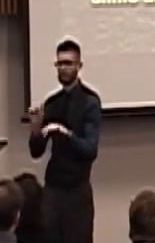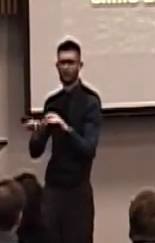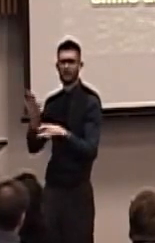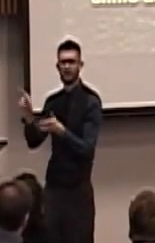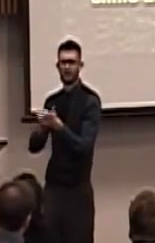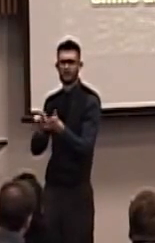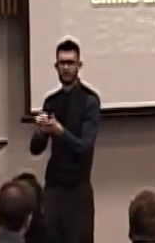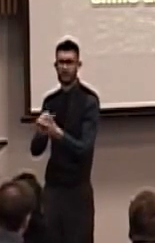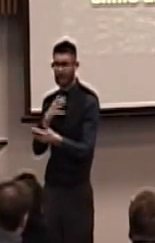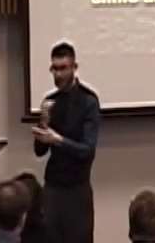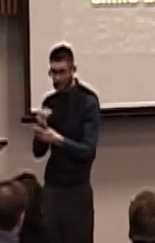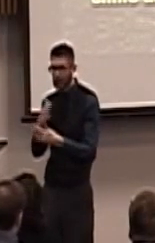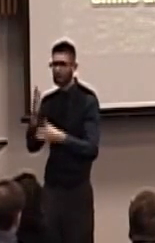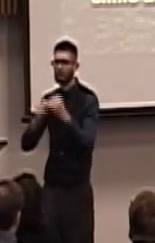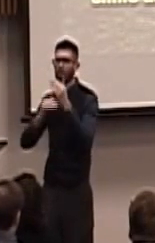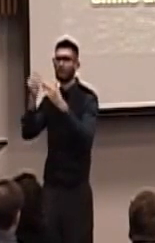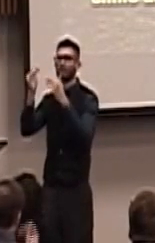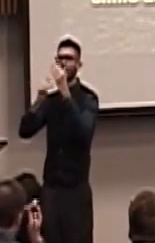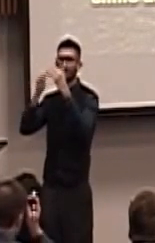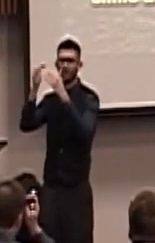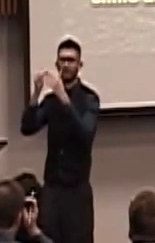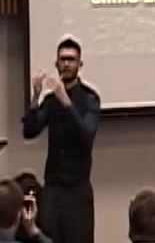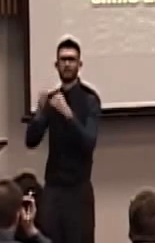has built an amazing